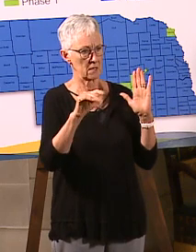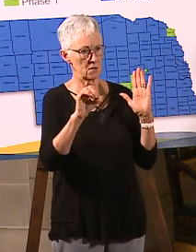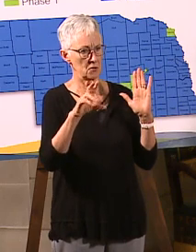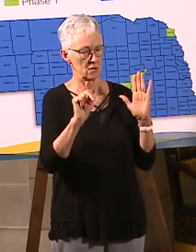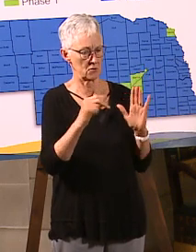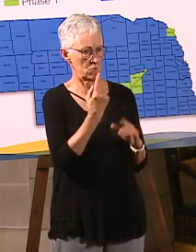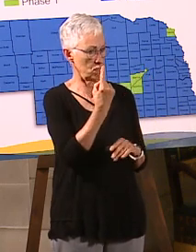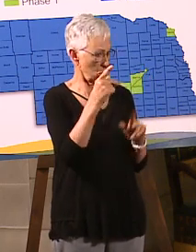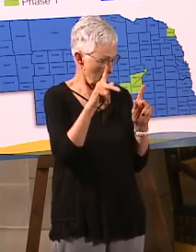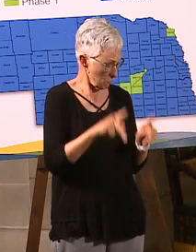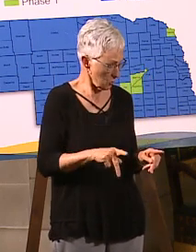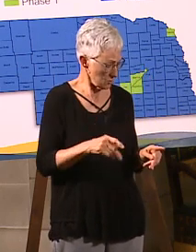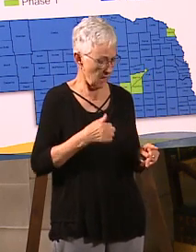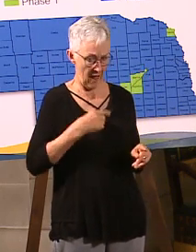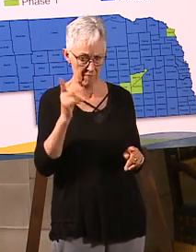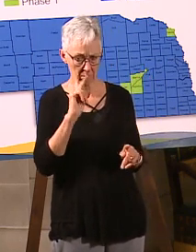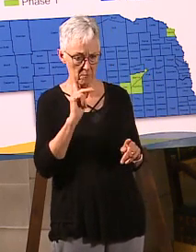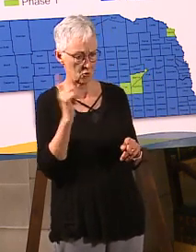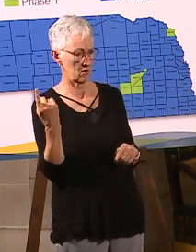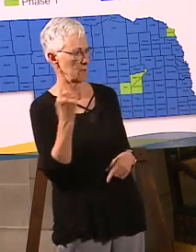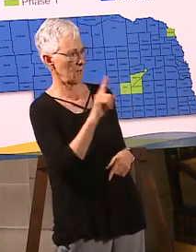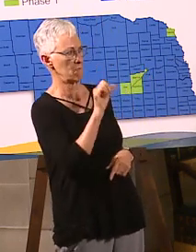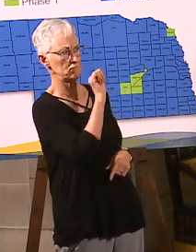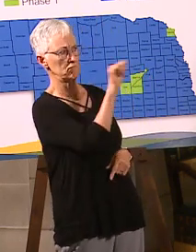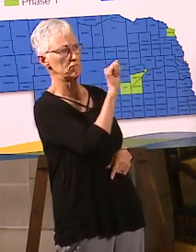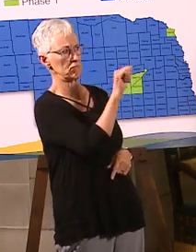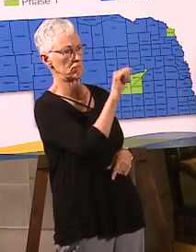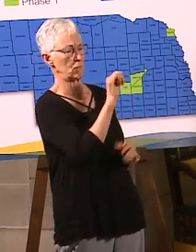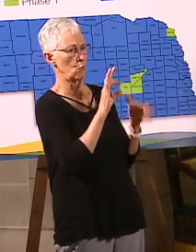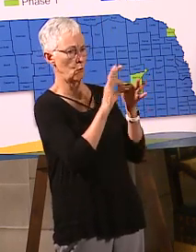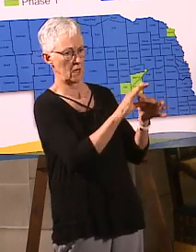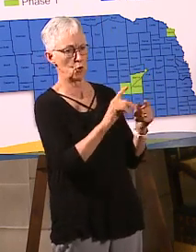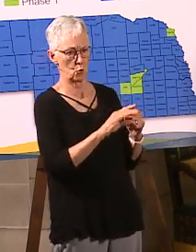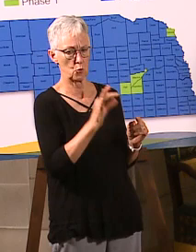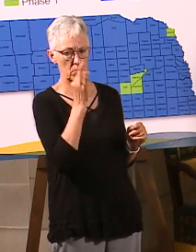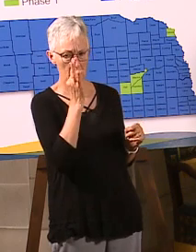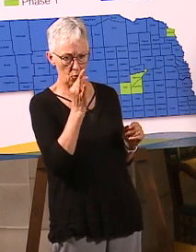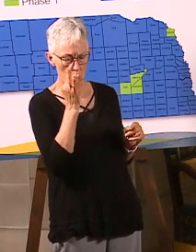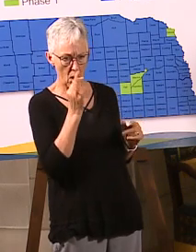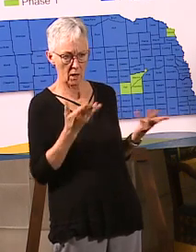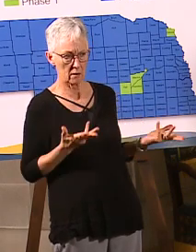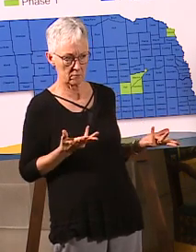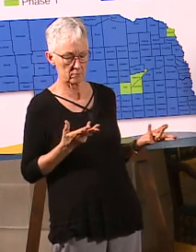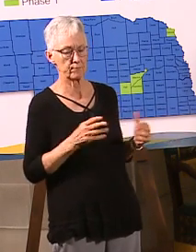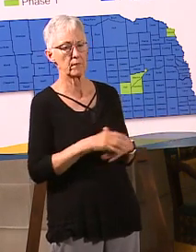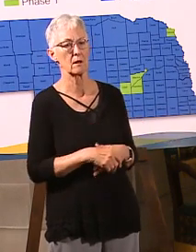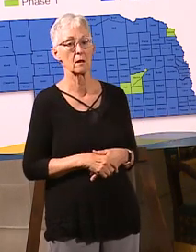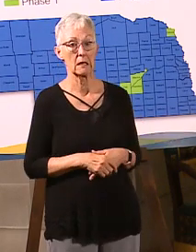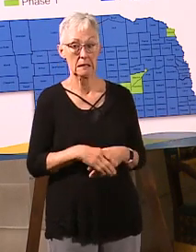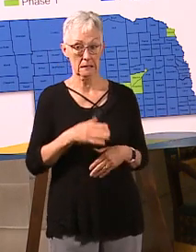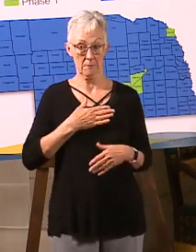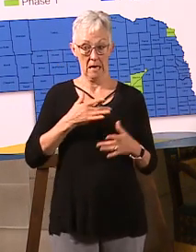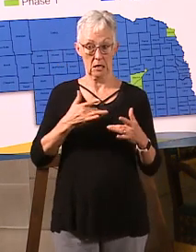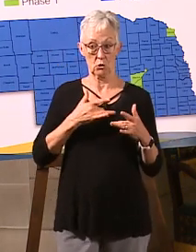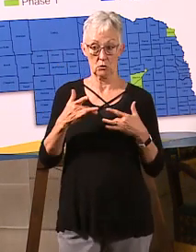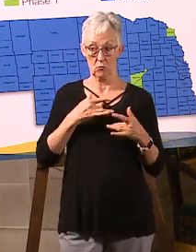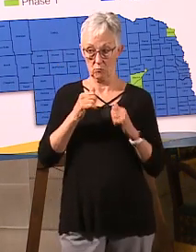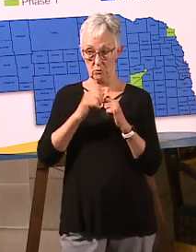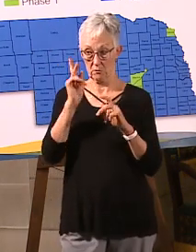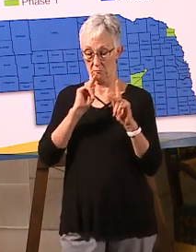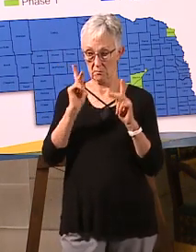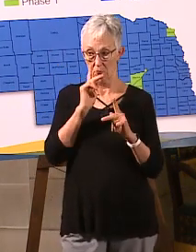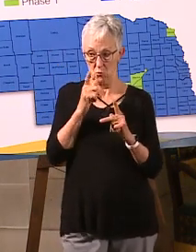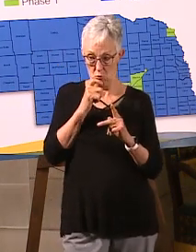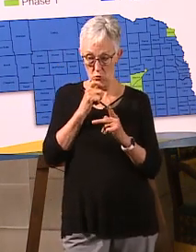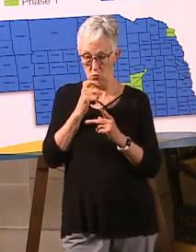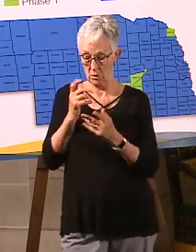twice. So my concern about the petition gathering is that those circulators will circulate the virus. We do not have anything specifically in